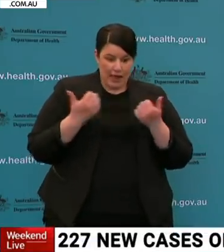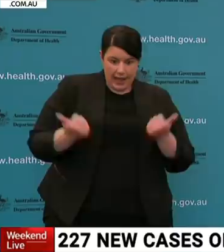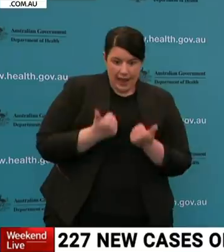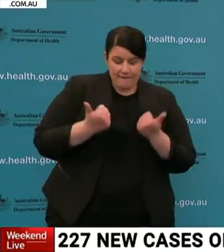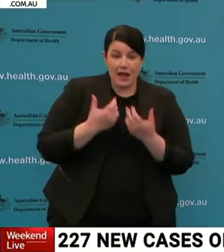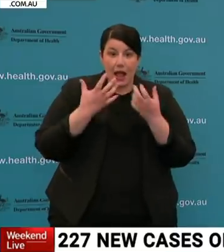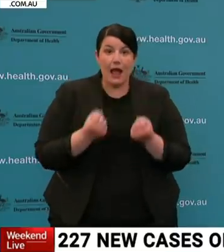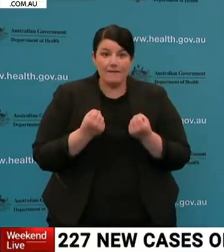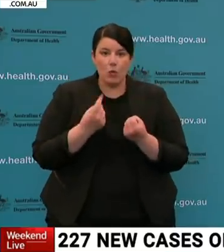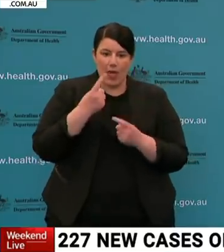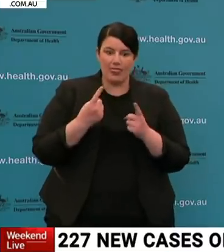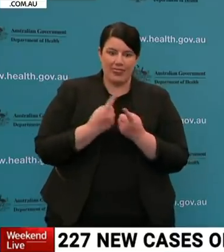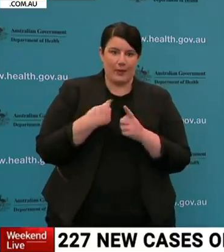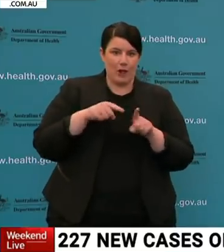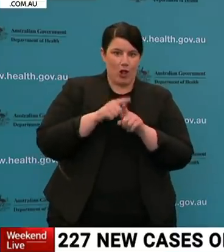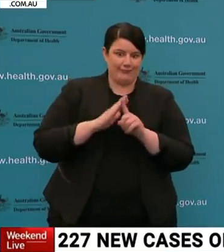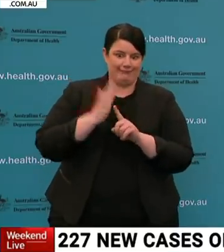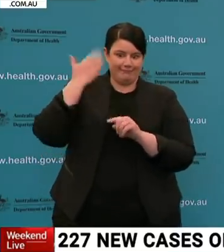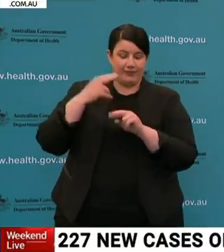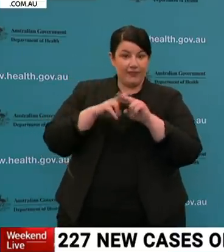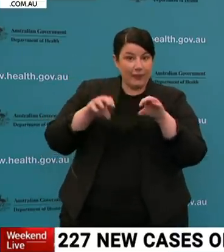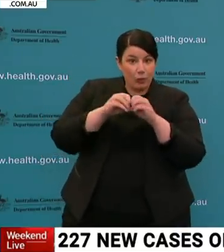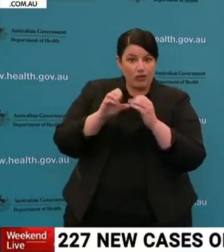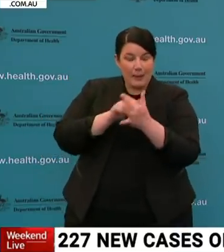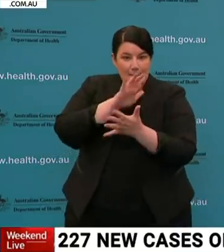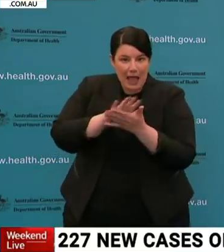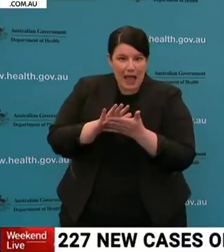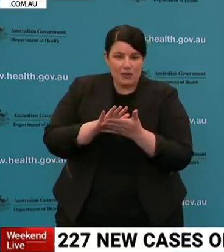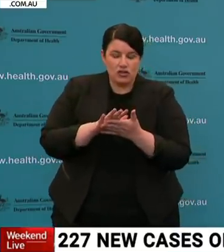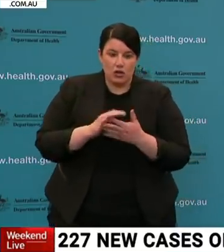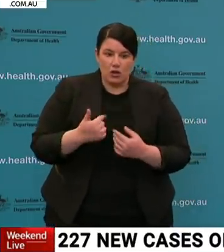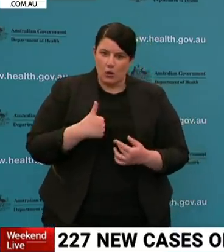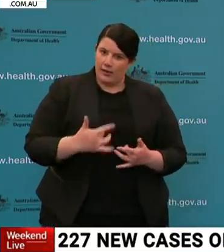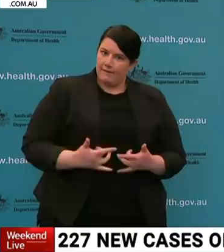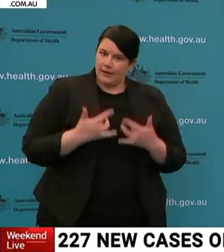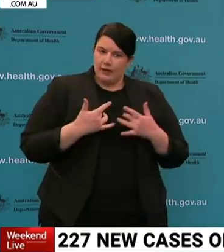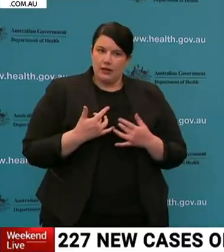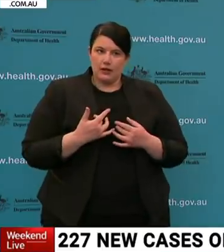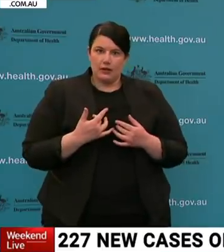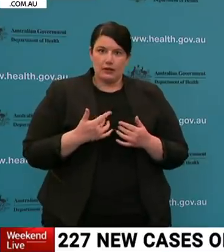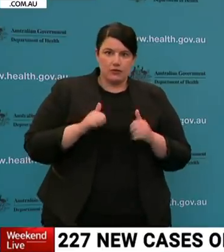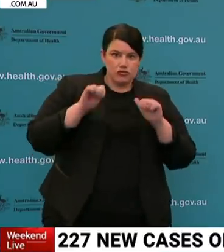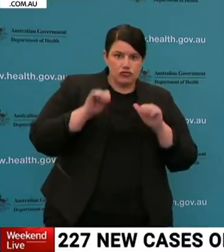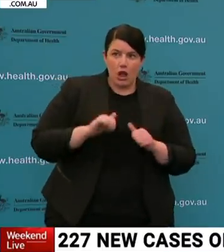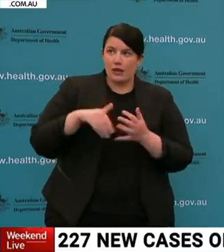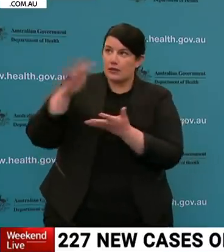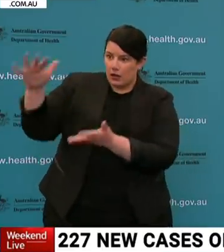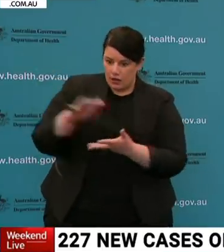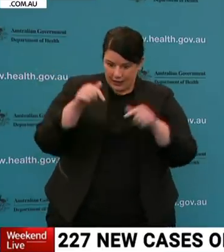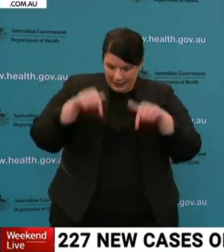think one of the things we learnt from February and March is that we're not 100% confident until things arrive on our